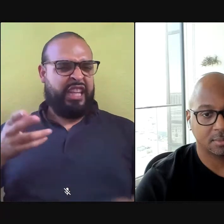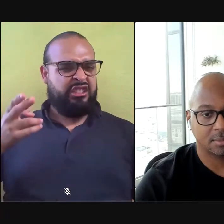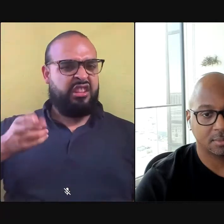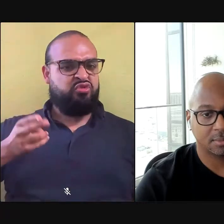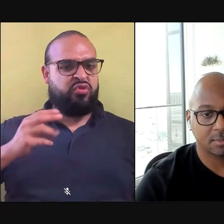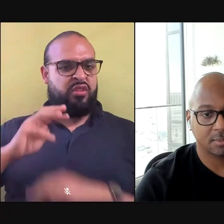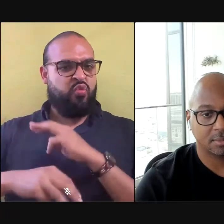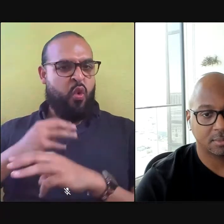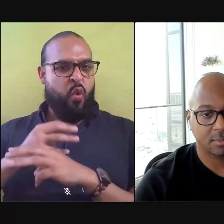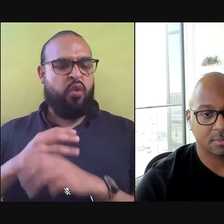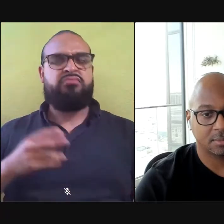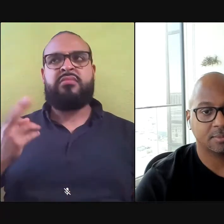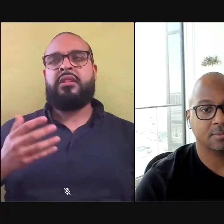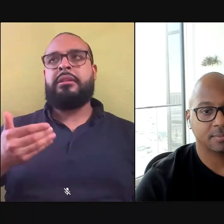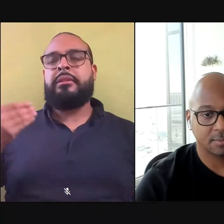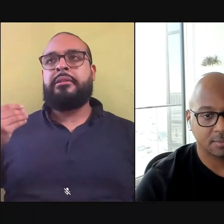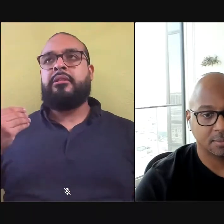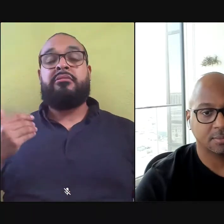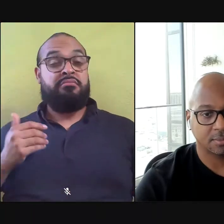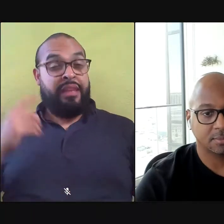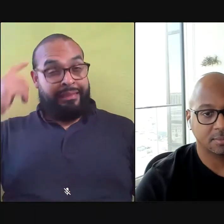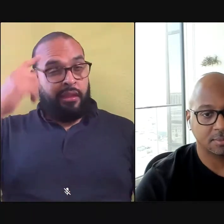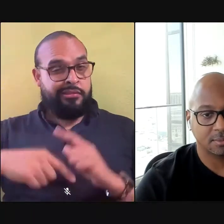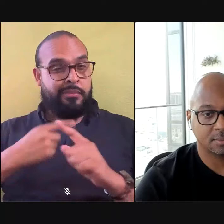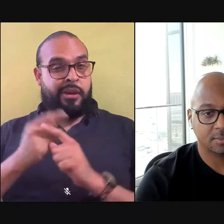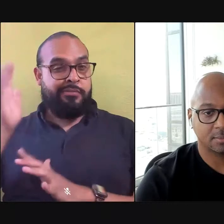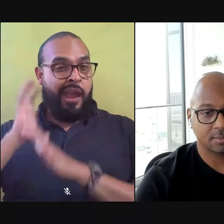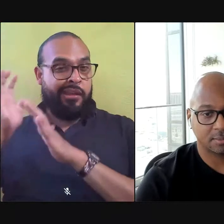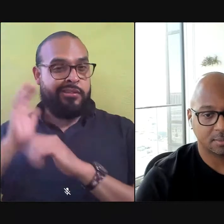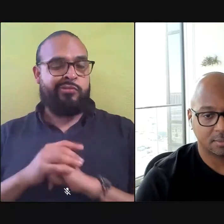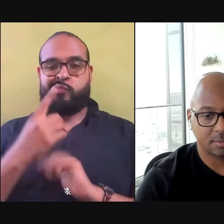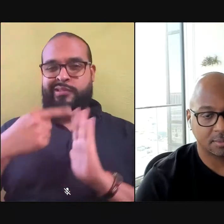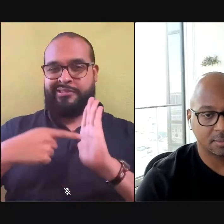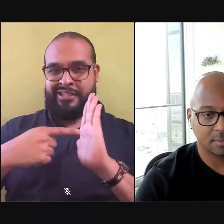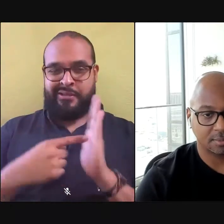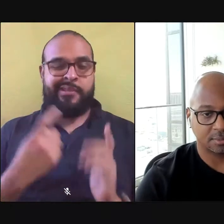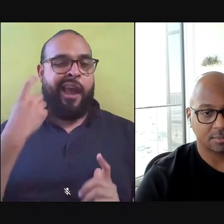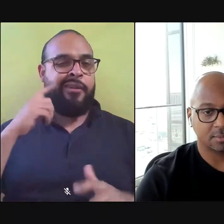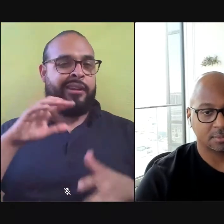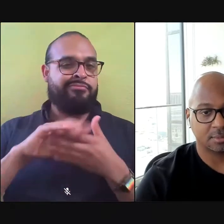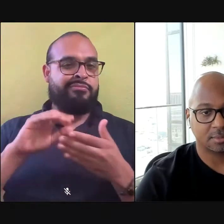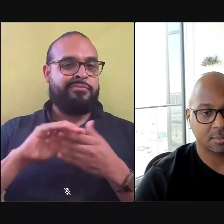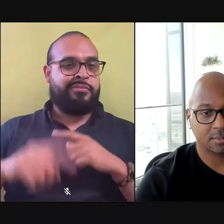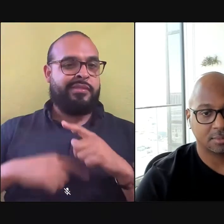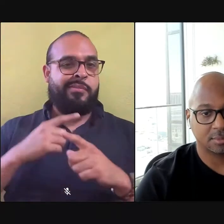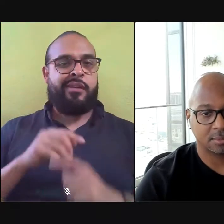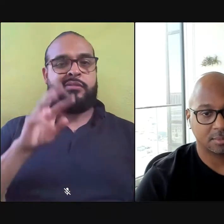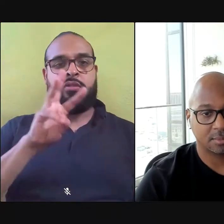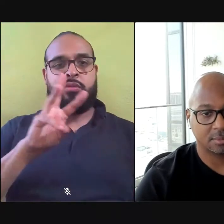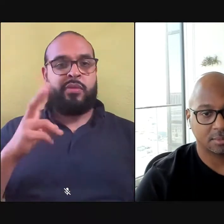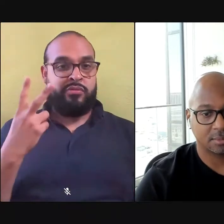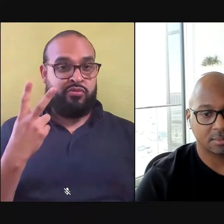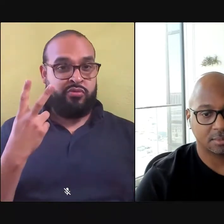through compare with that? As an example, World War II, since it's one of the things I talked about, World War II started in 1939